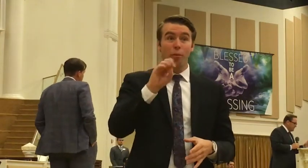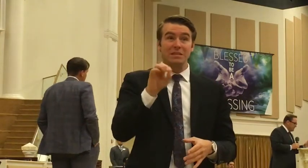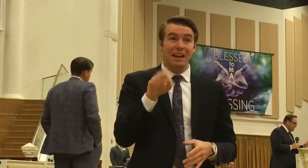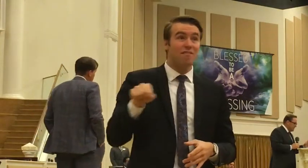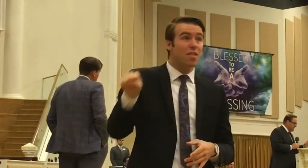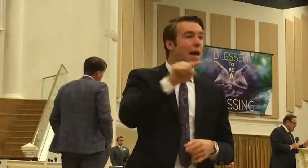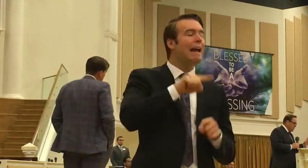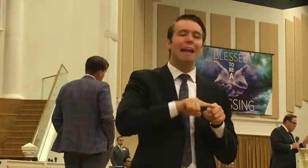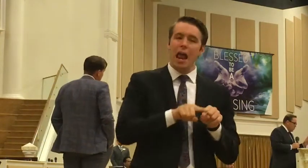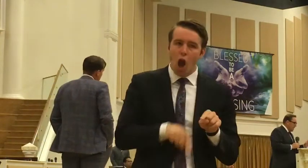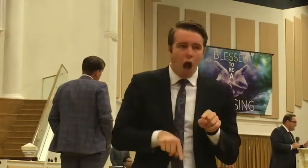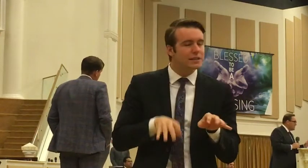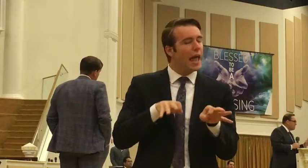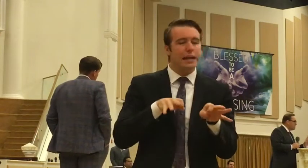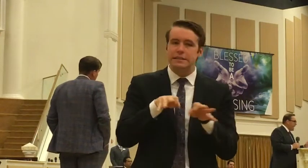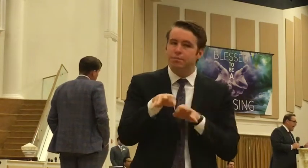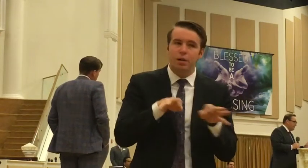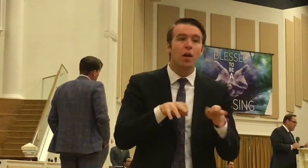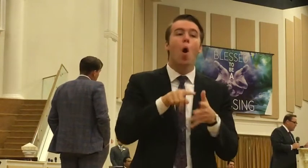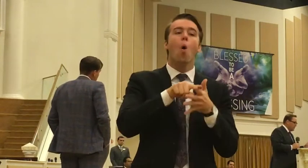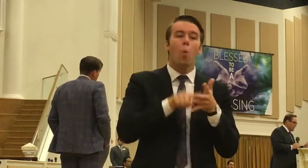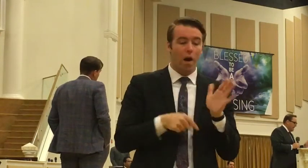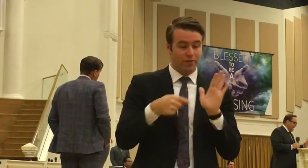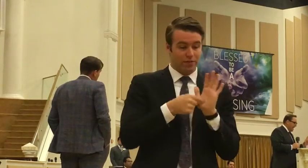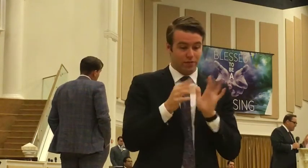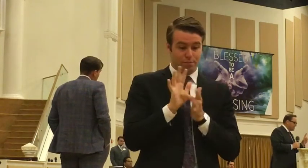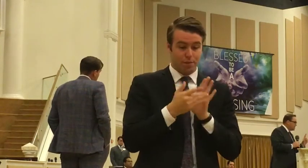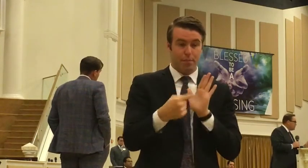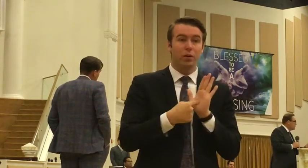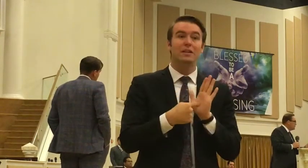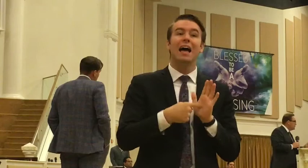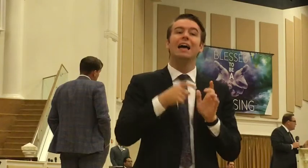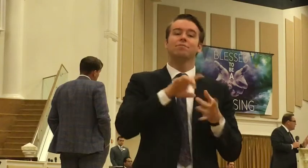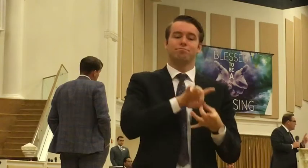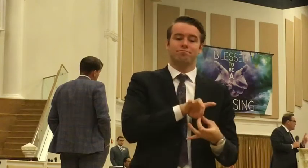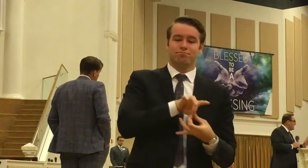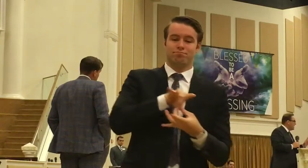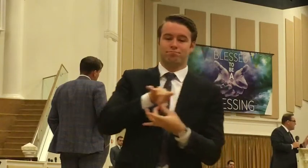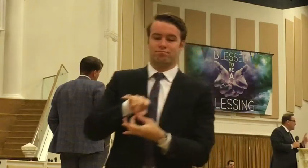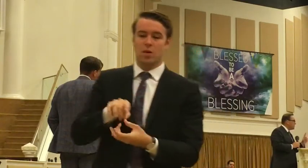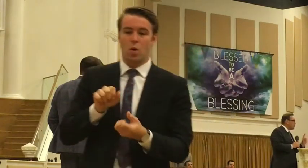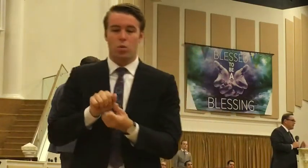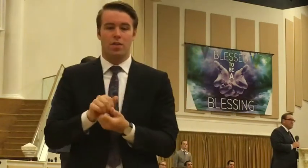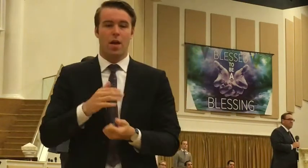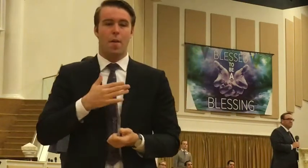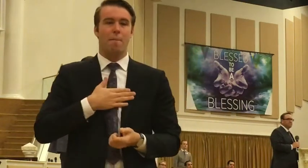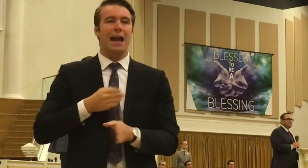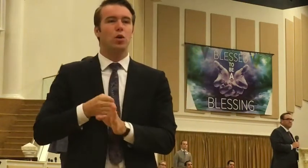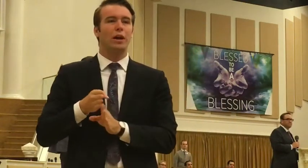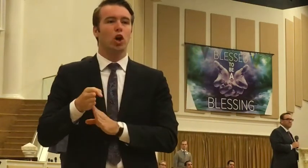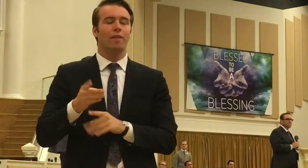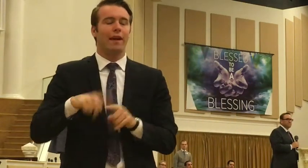explain what the Bible has to do with their career.